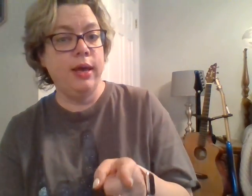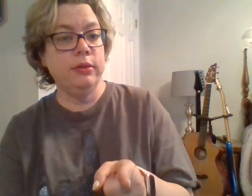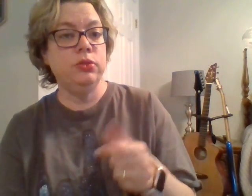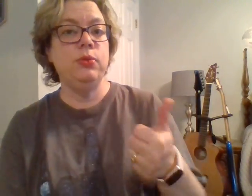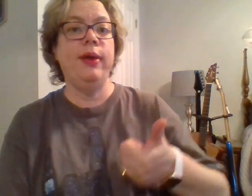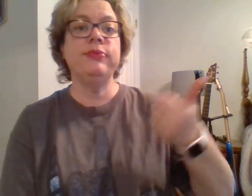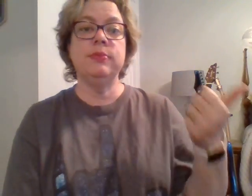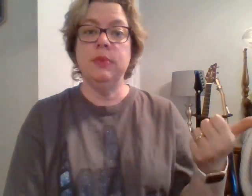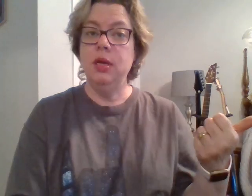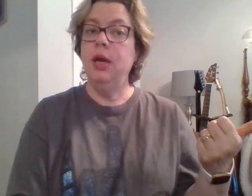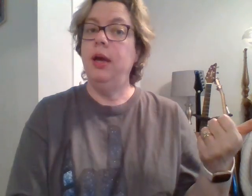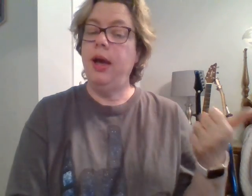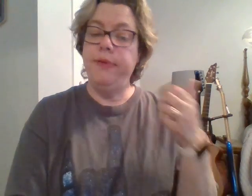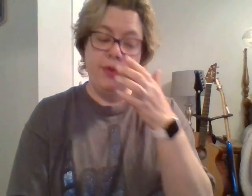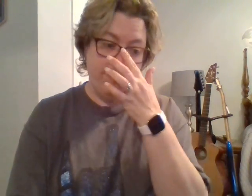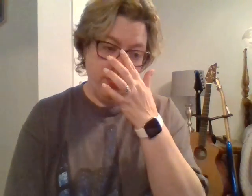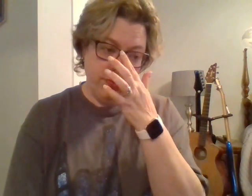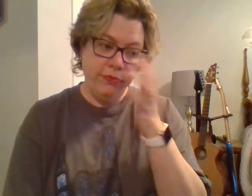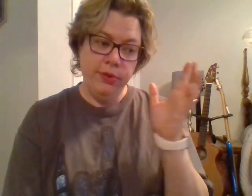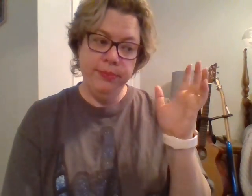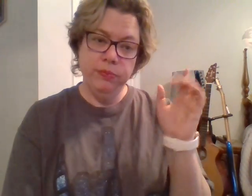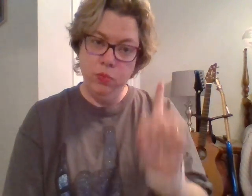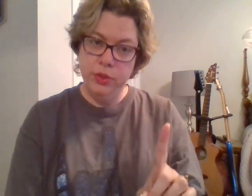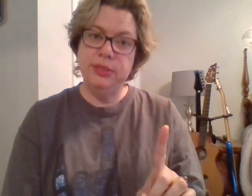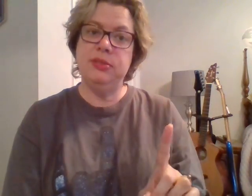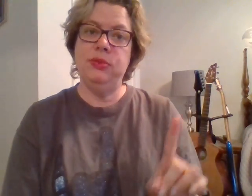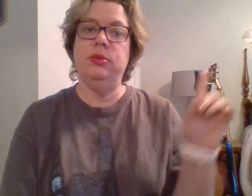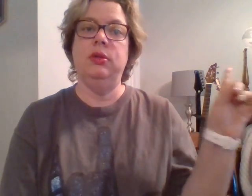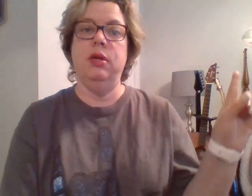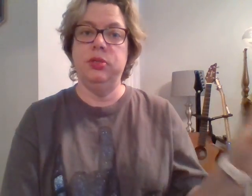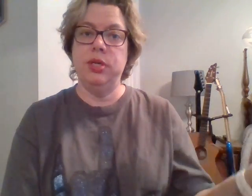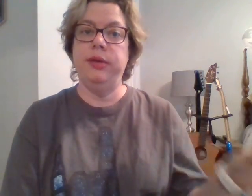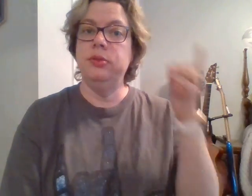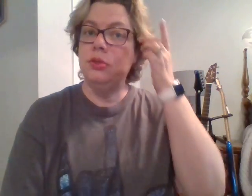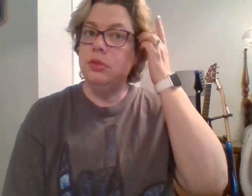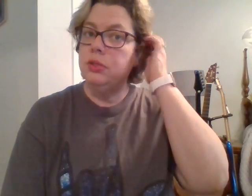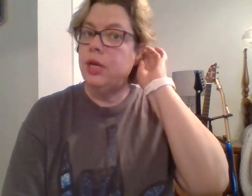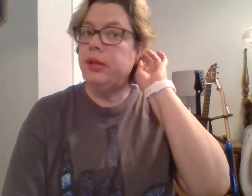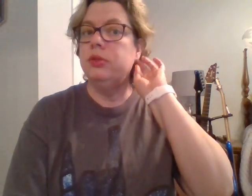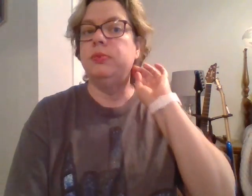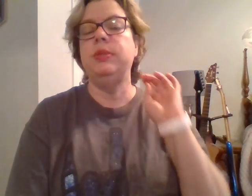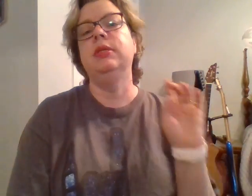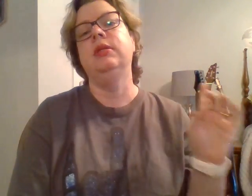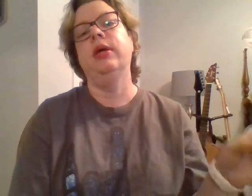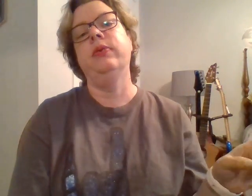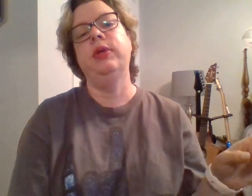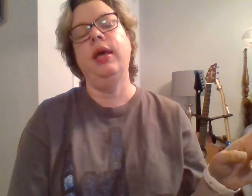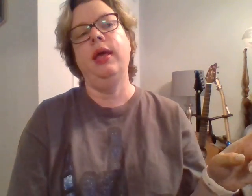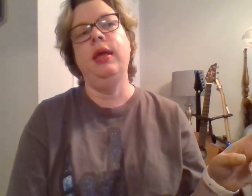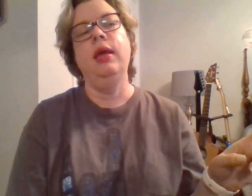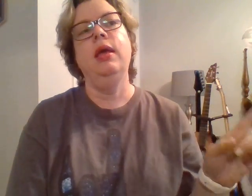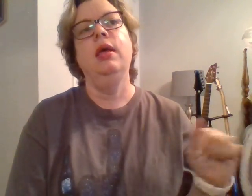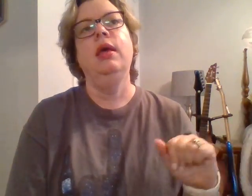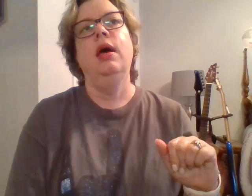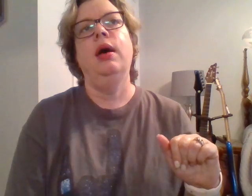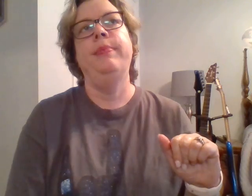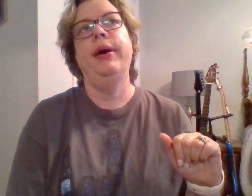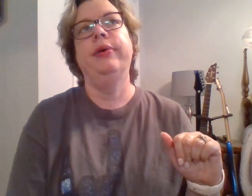challenge. You have some. I've heard from one student on the challenge we did the other day about